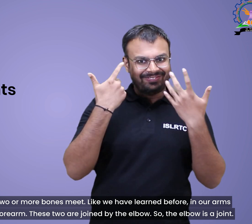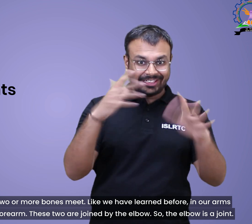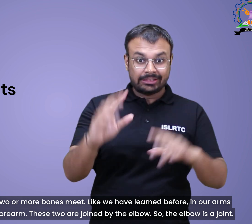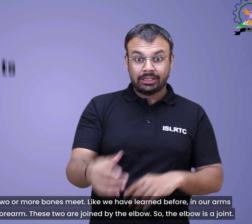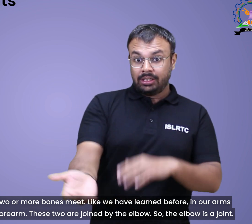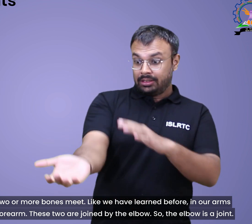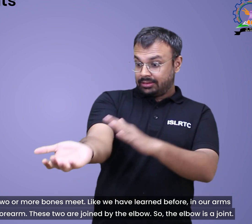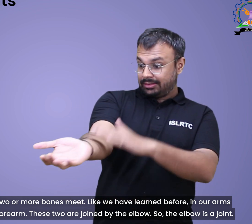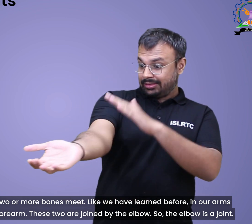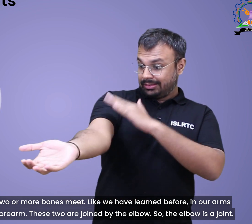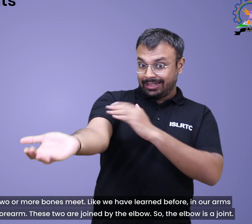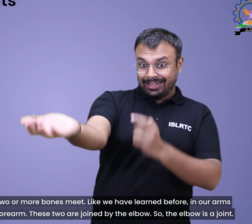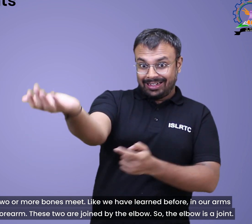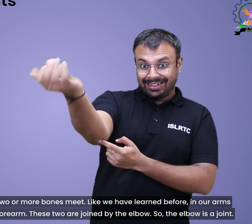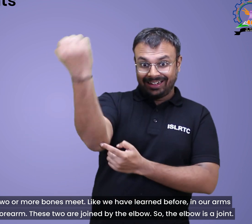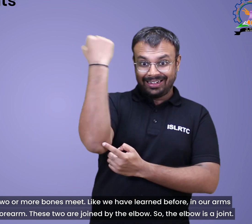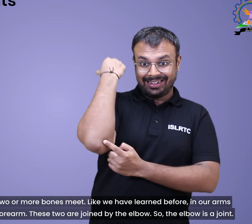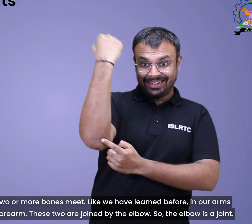is a joint.